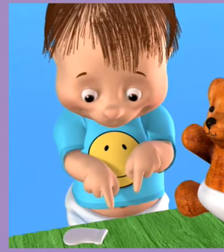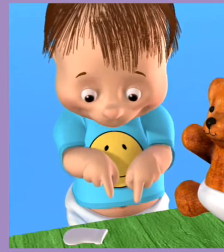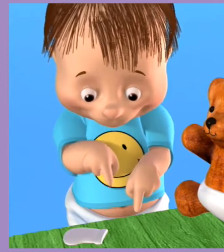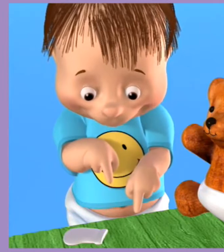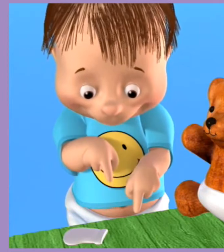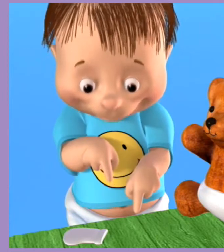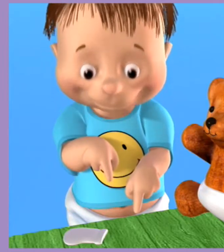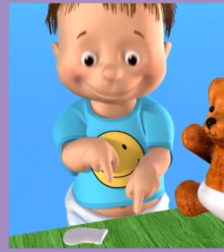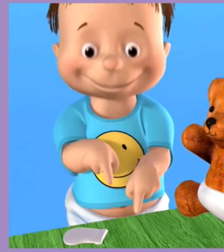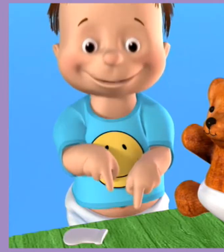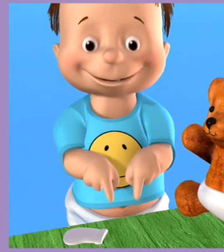Socks.